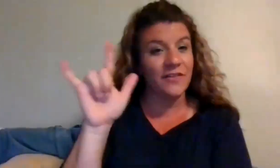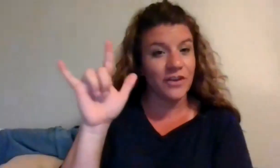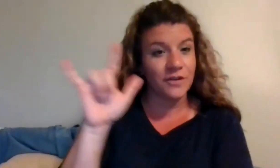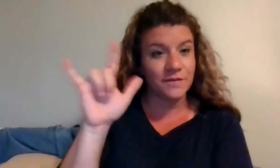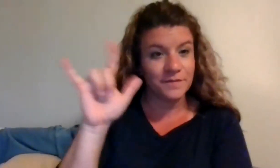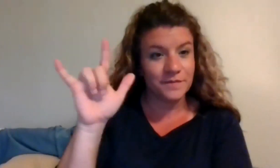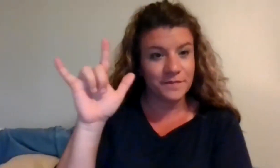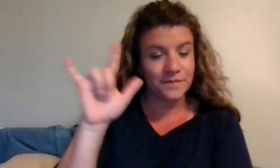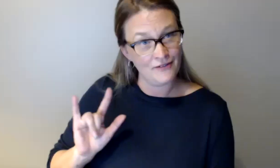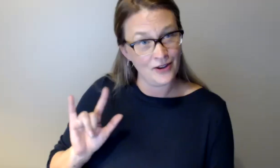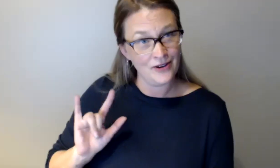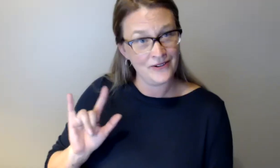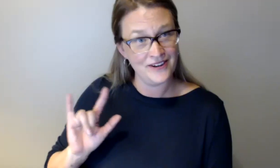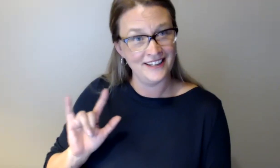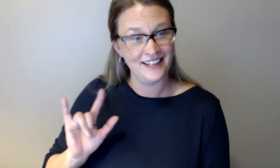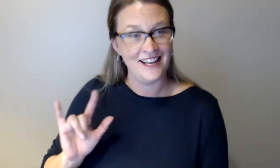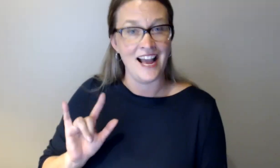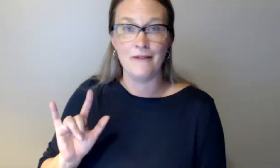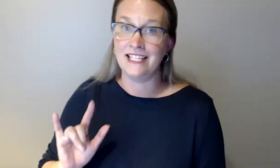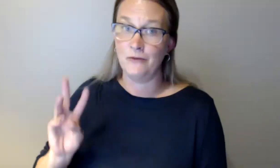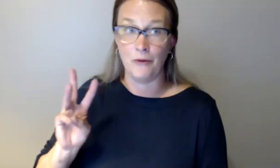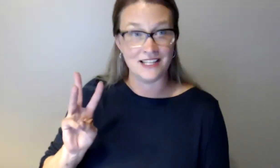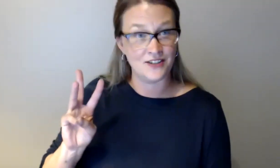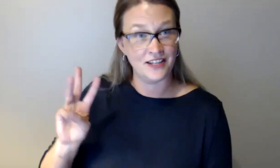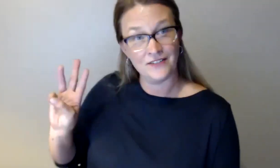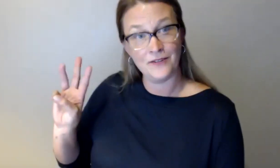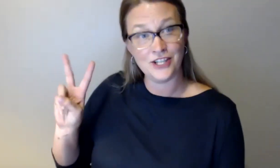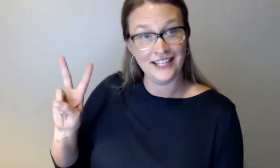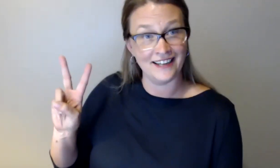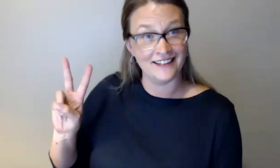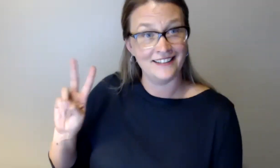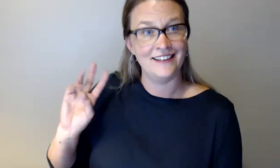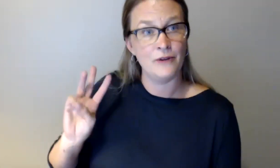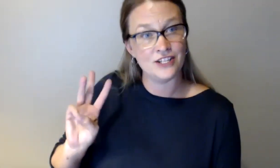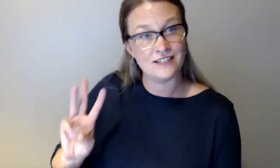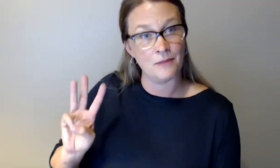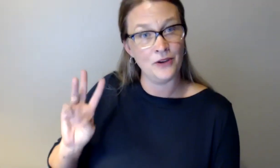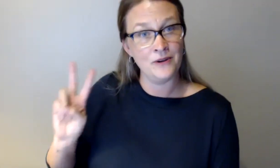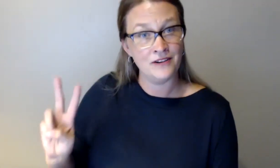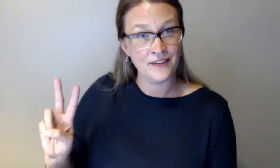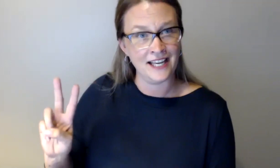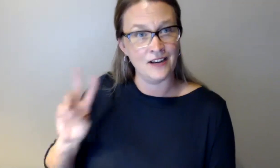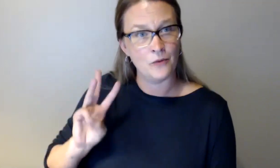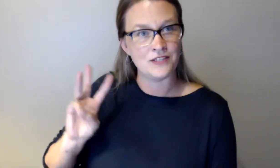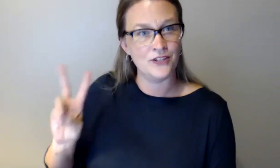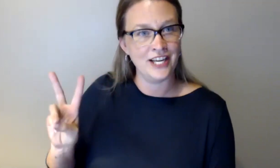you. I love you. And we did West Virginia, which is WV, West